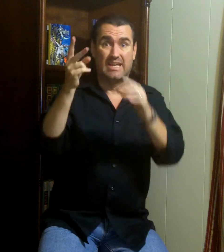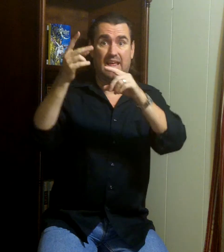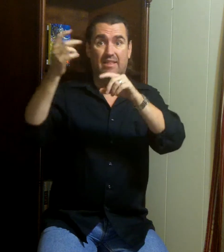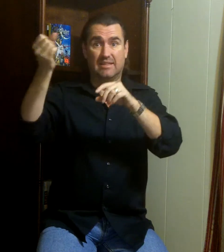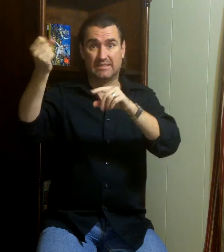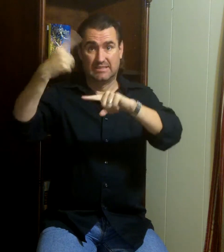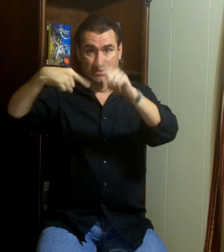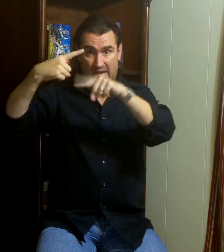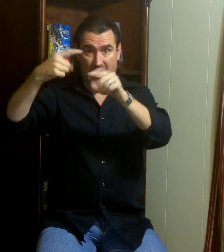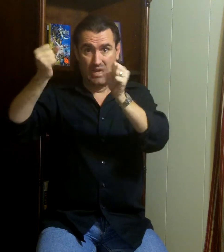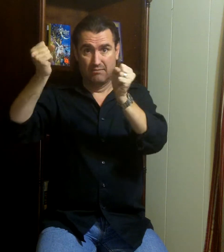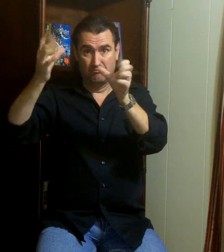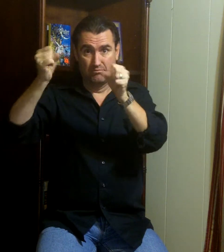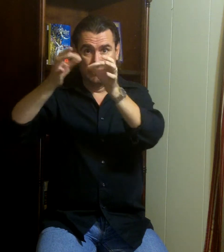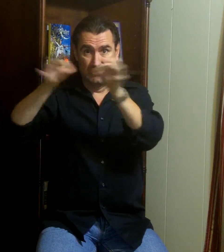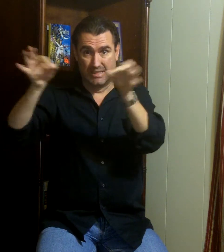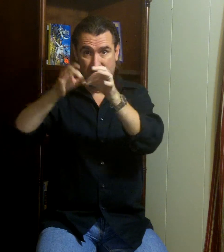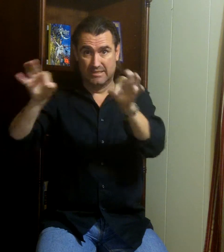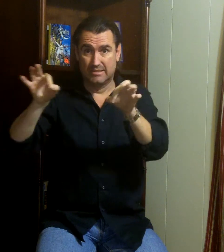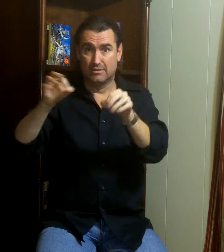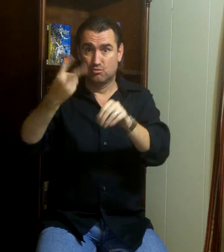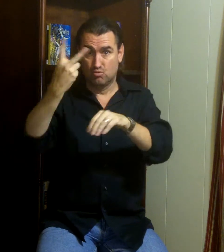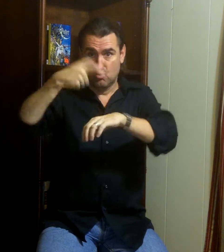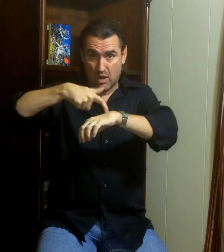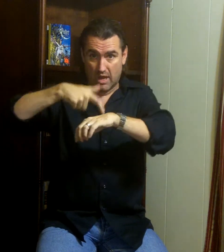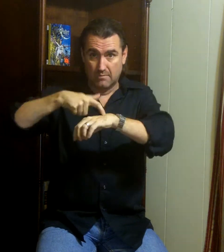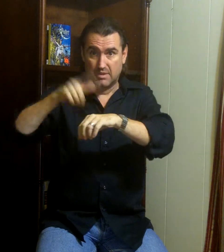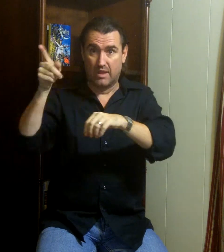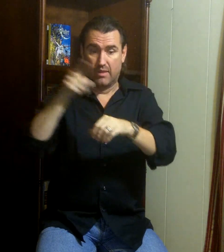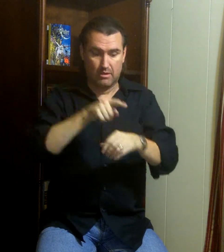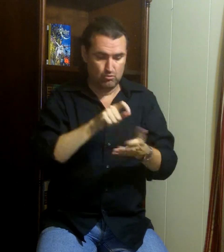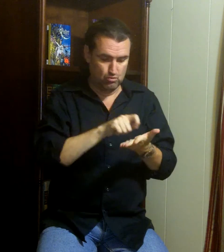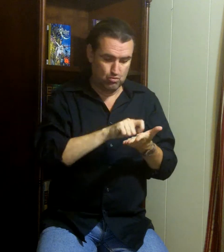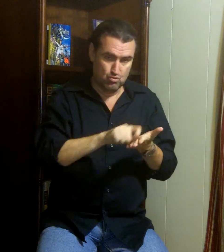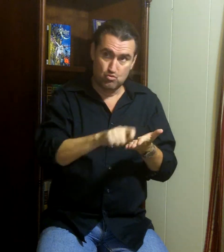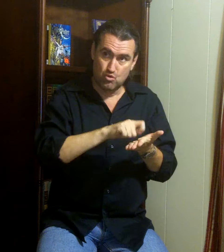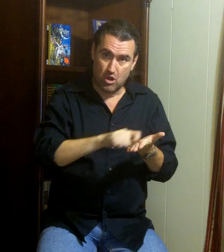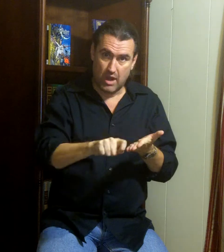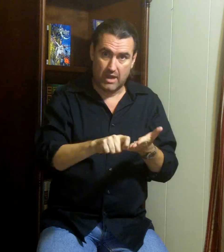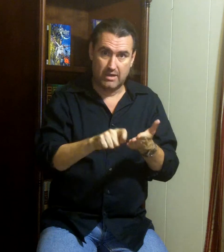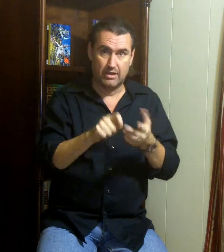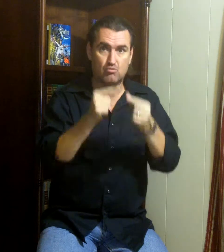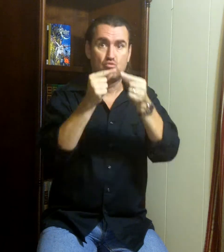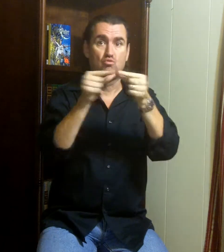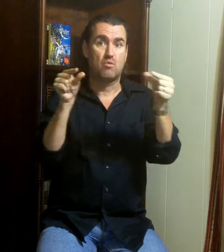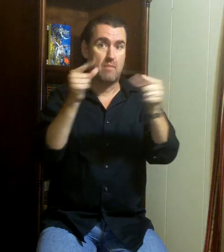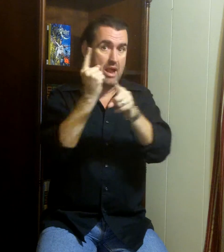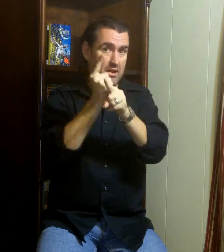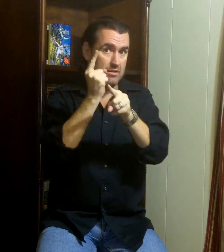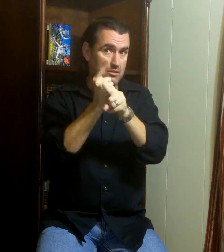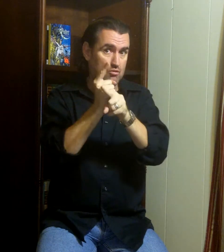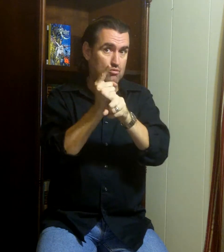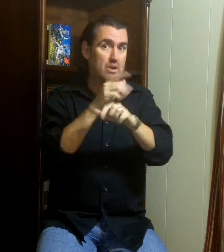twice, and then you have time to write it down into grammatically correct English. Now, what they do is they